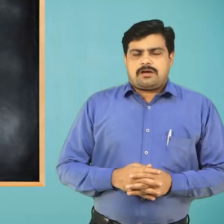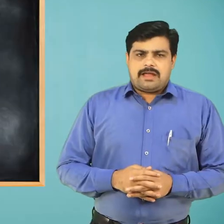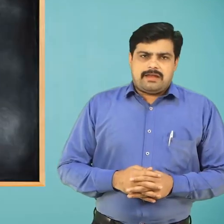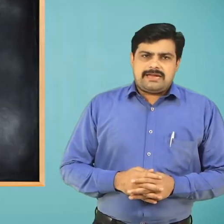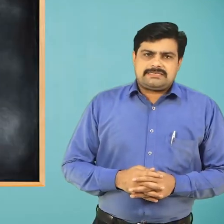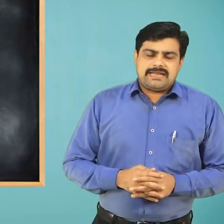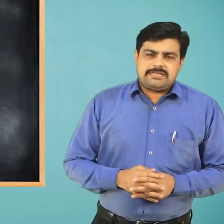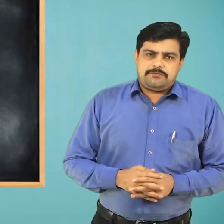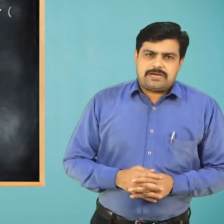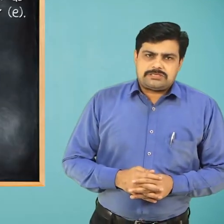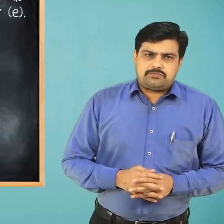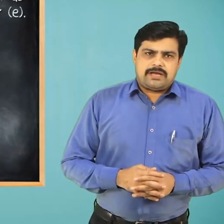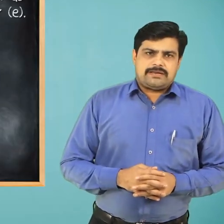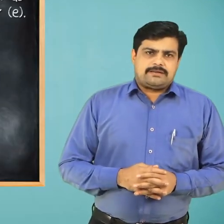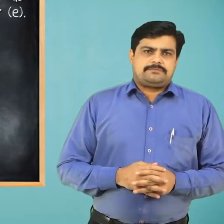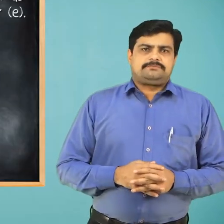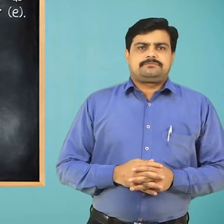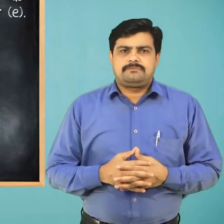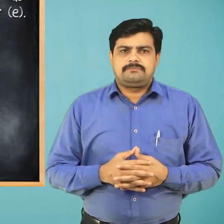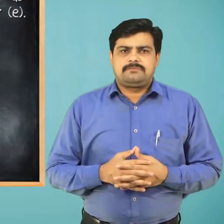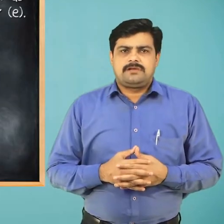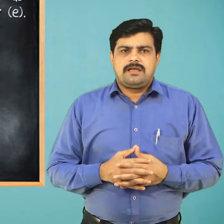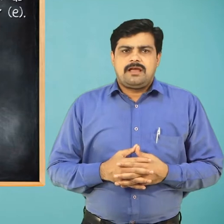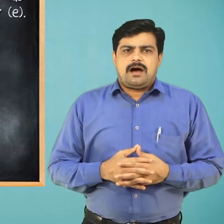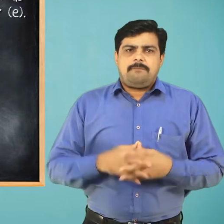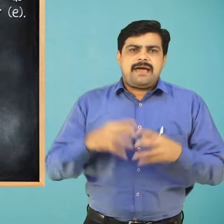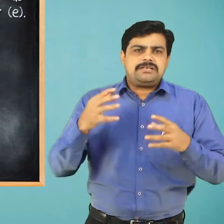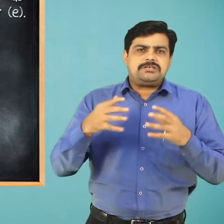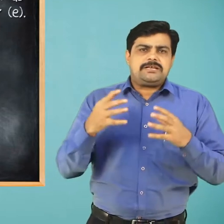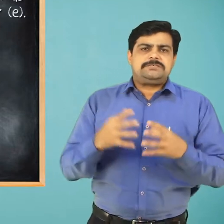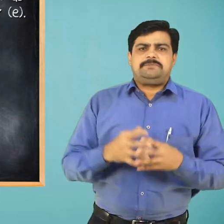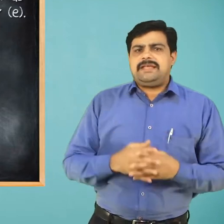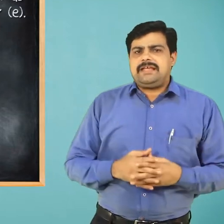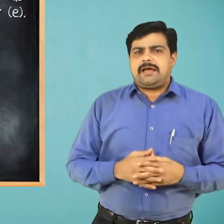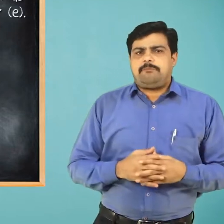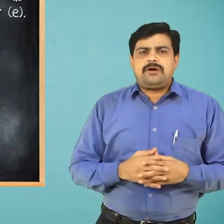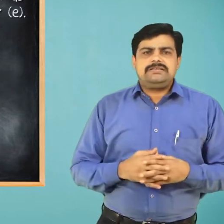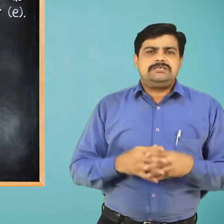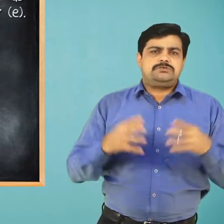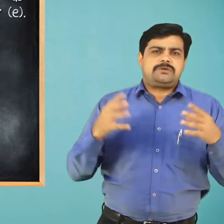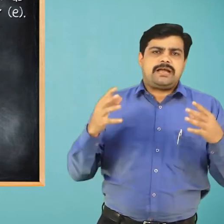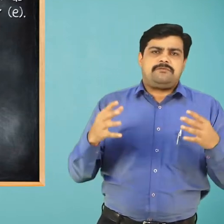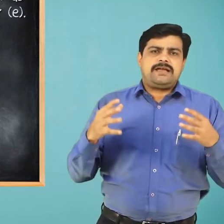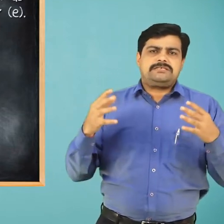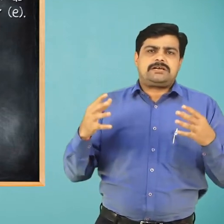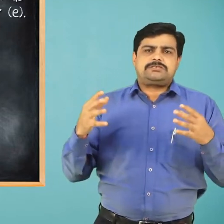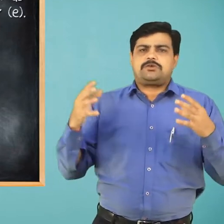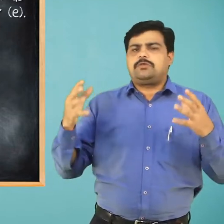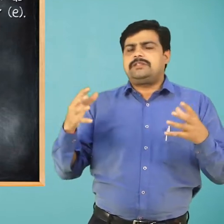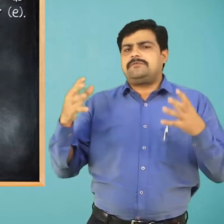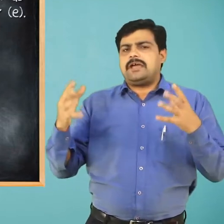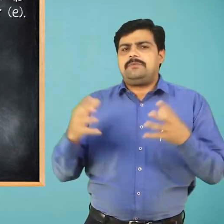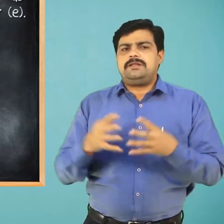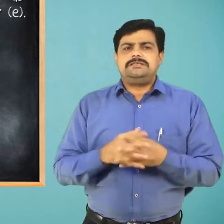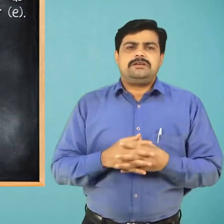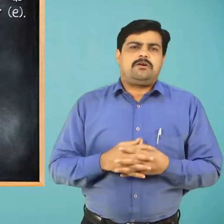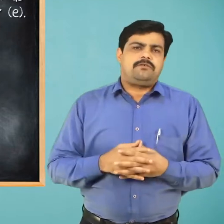Okay, let's take the first one. A manager is being appointed to advise us on the viability